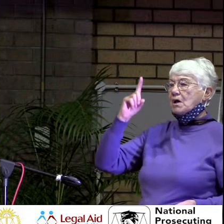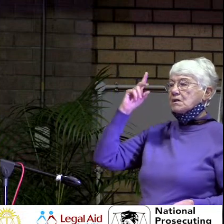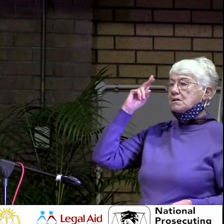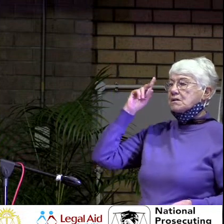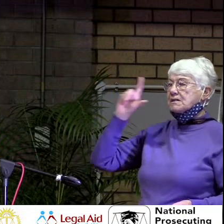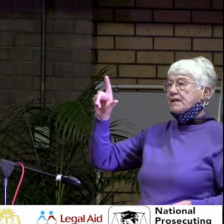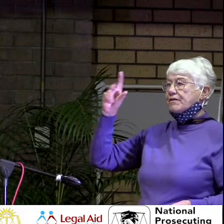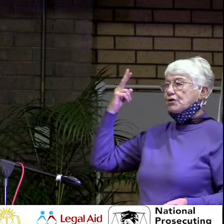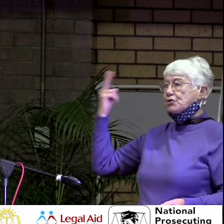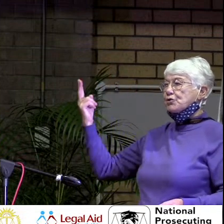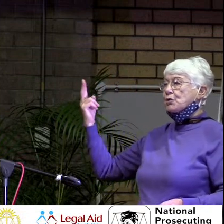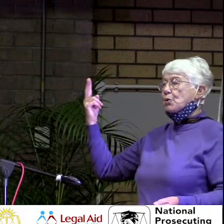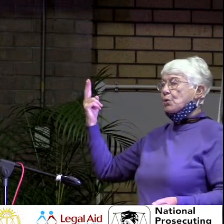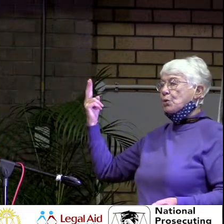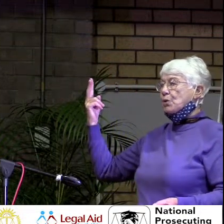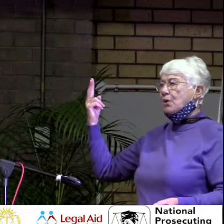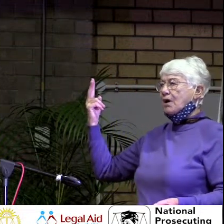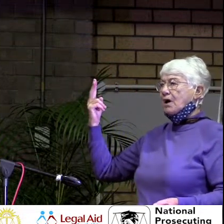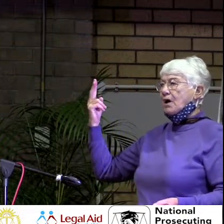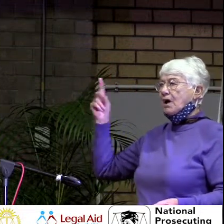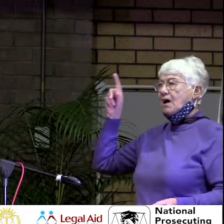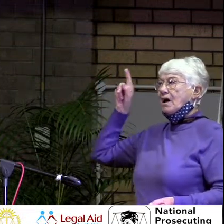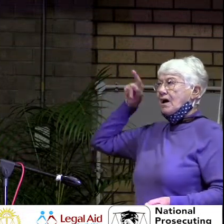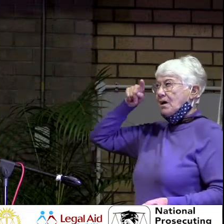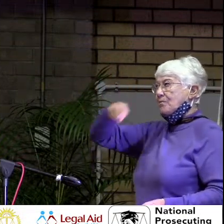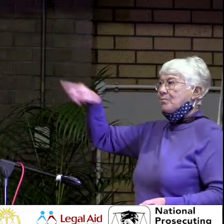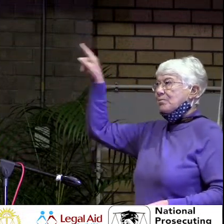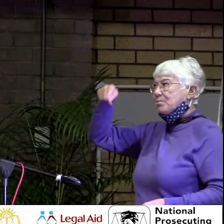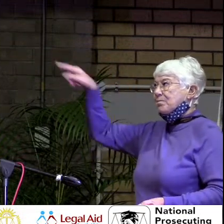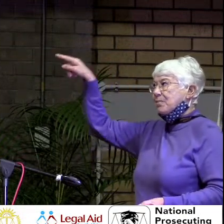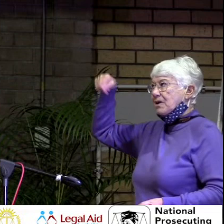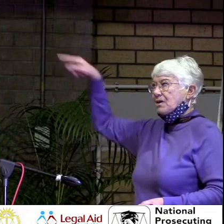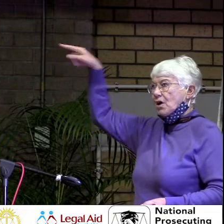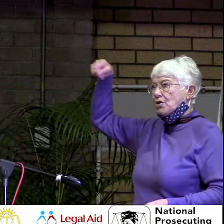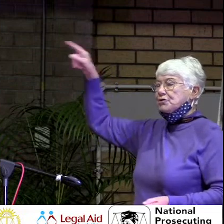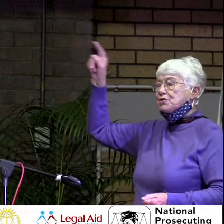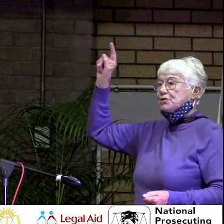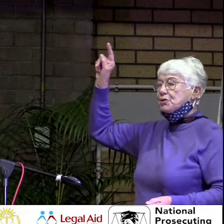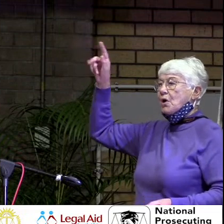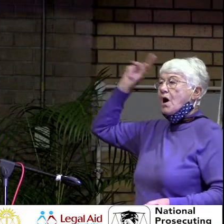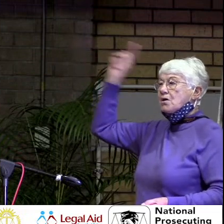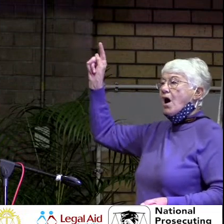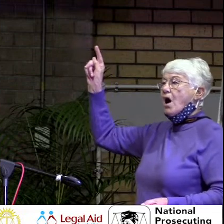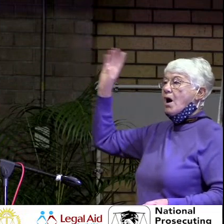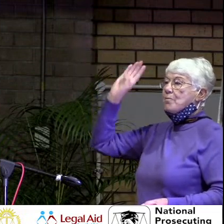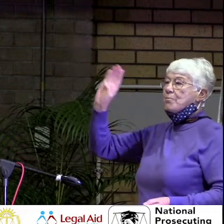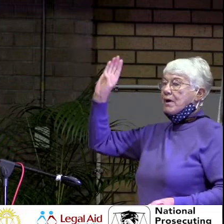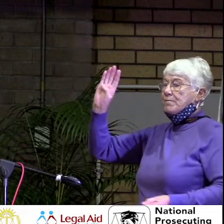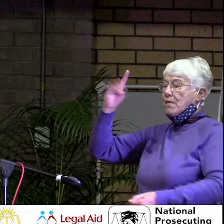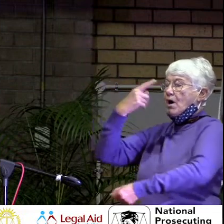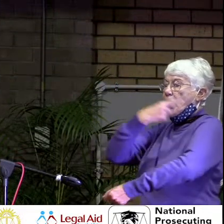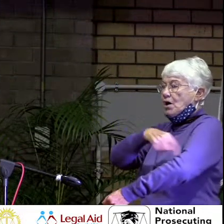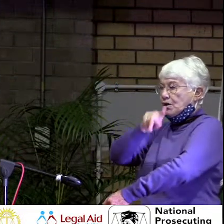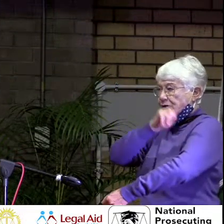1,172 cases reported at the Karl Bremer TCC that involved